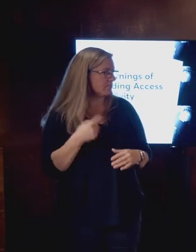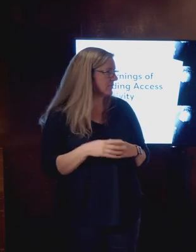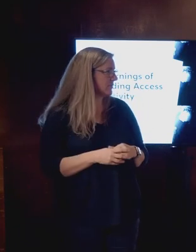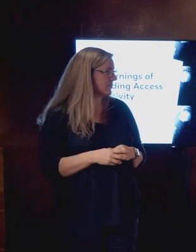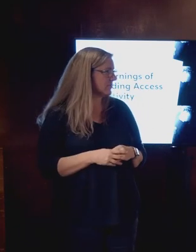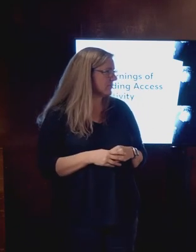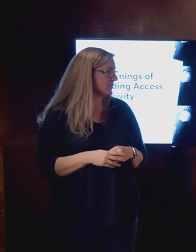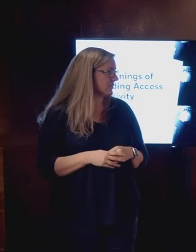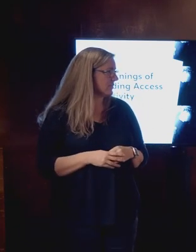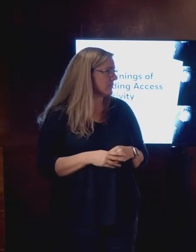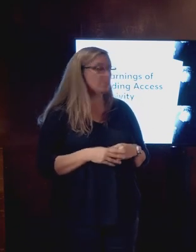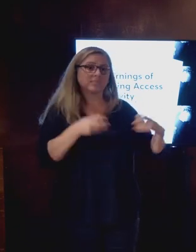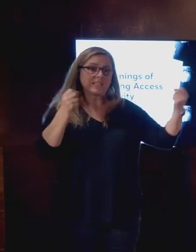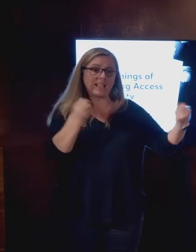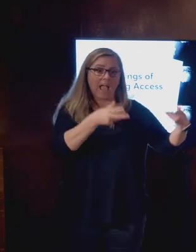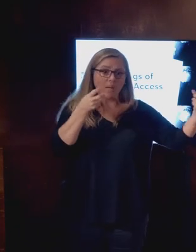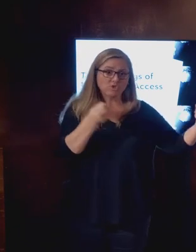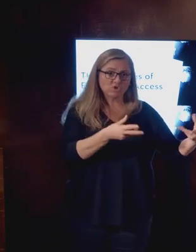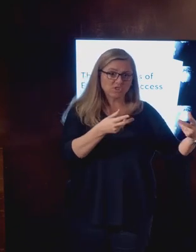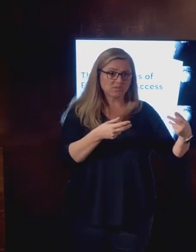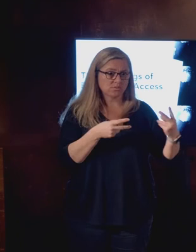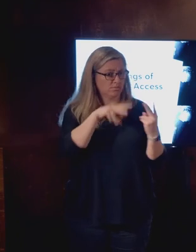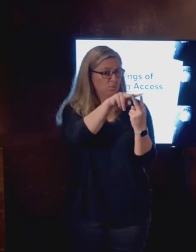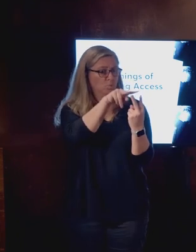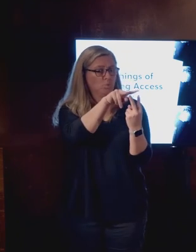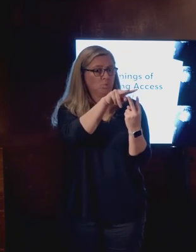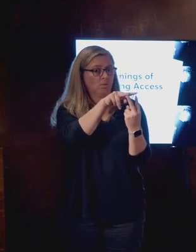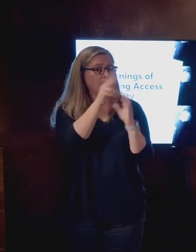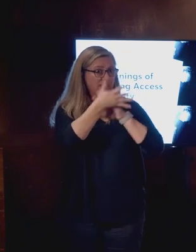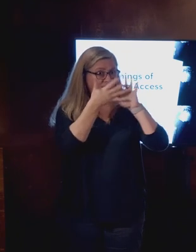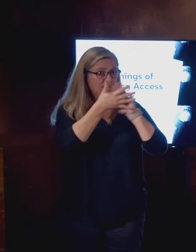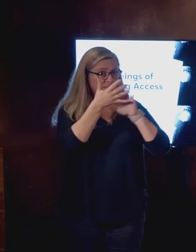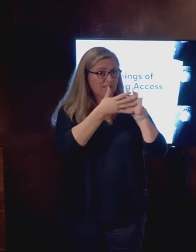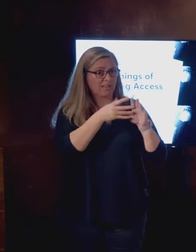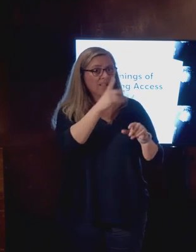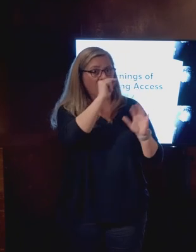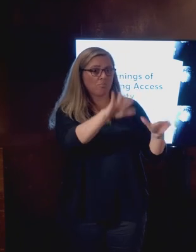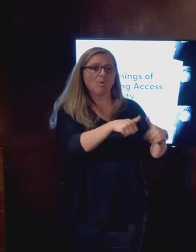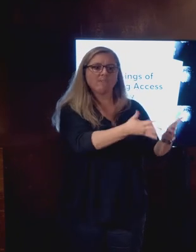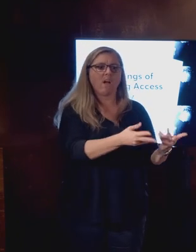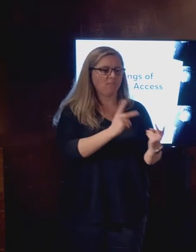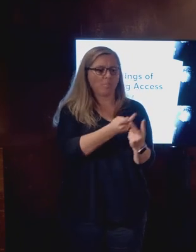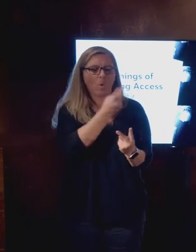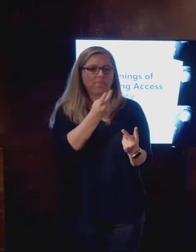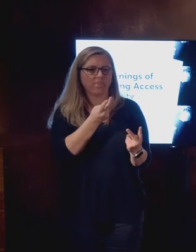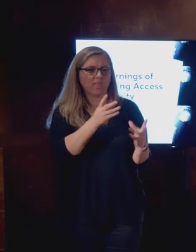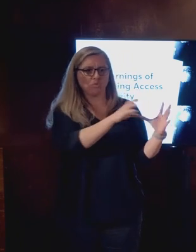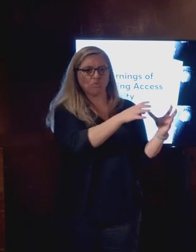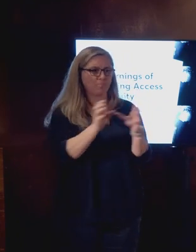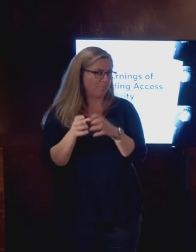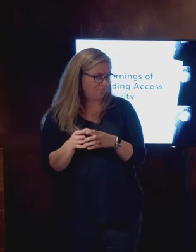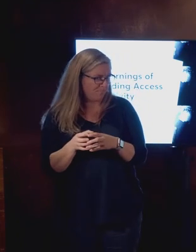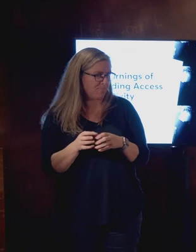yeah, having that caption, having those 2 access points meant that we could provide it. Yeah, because people think